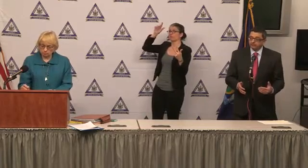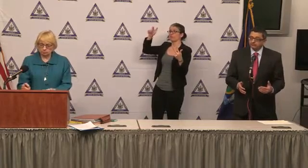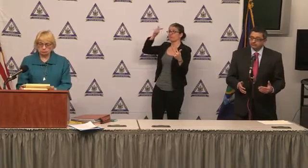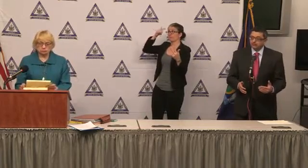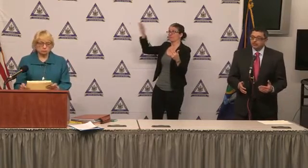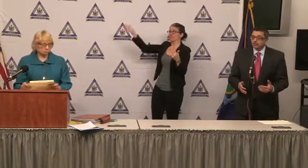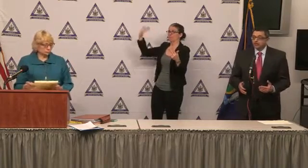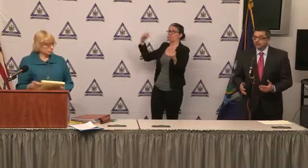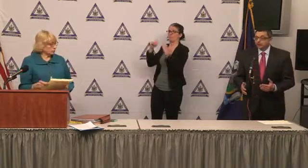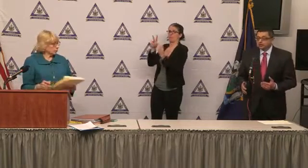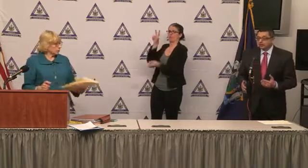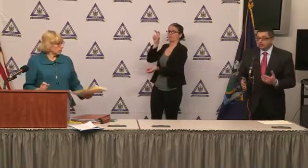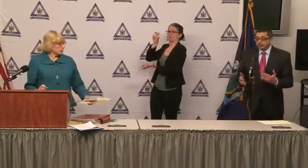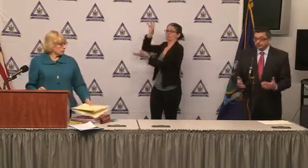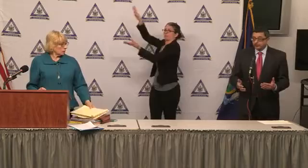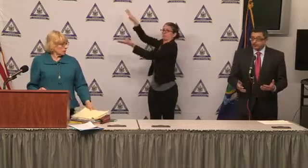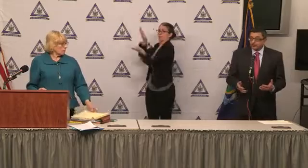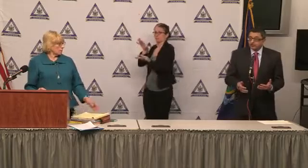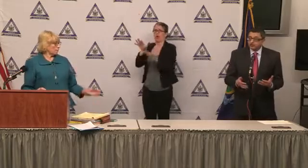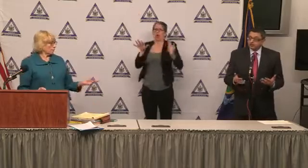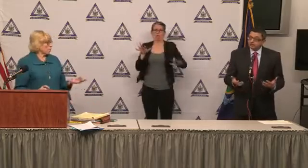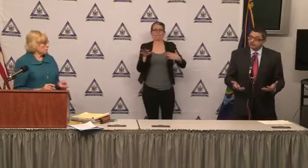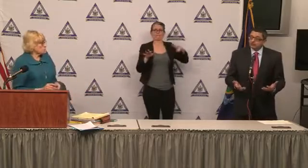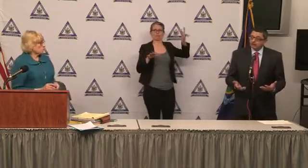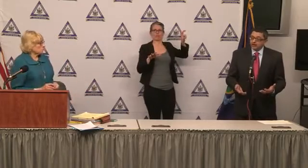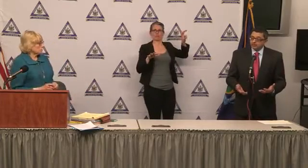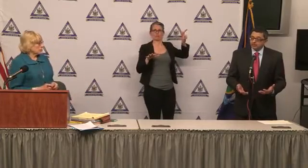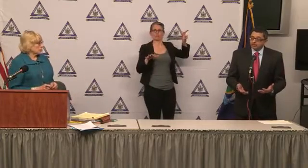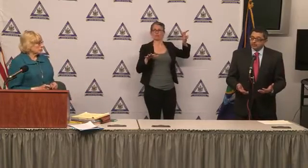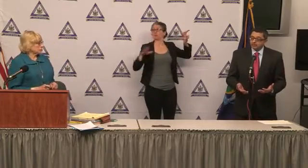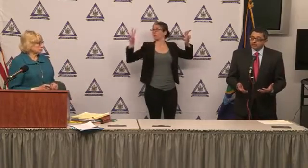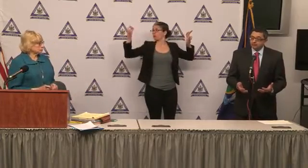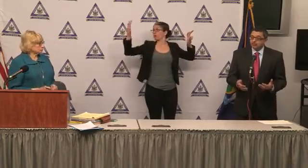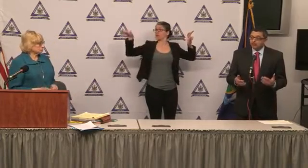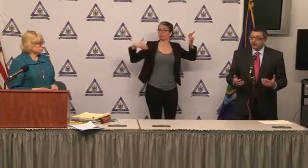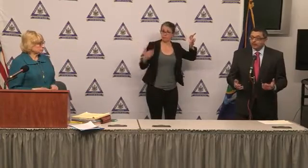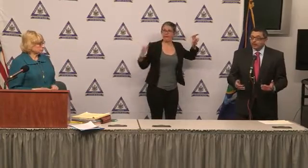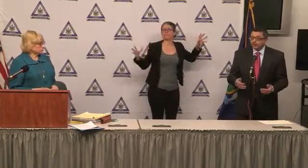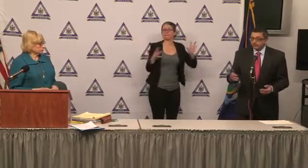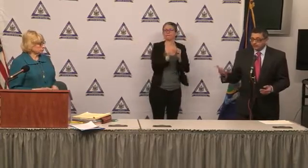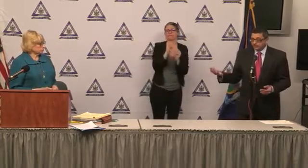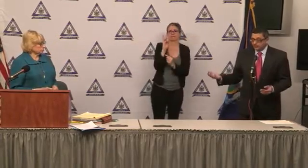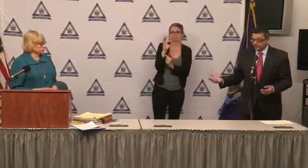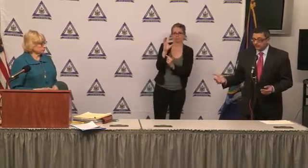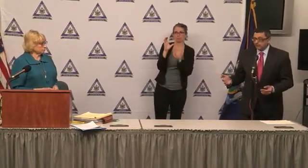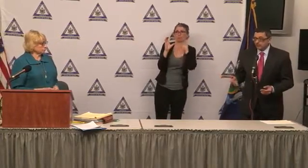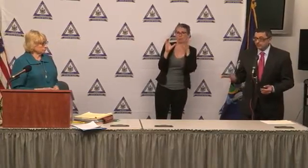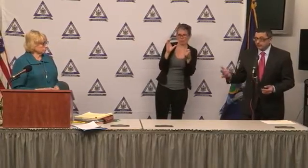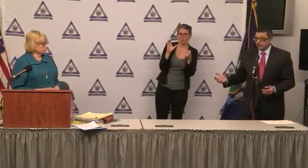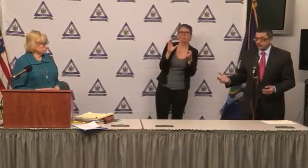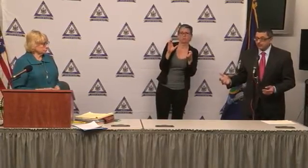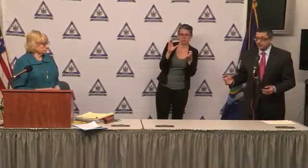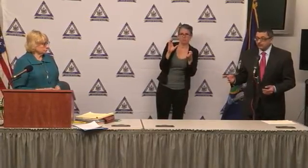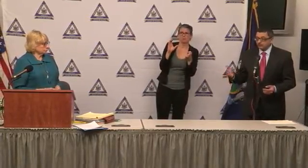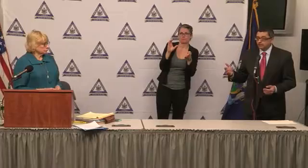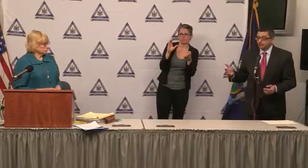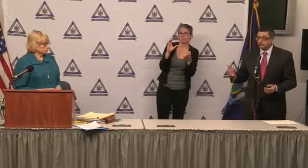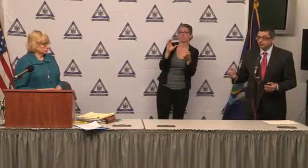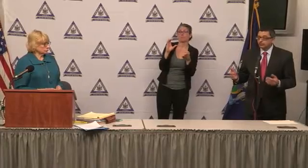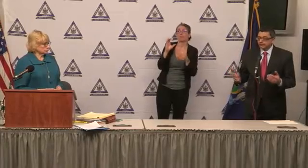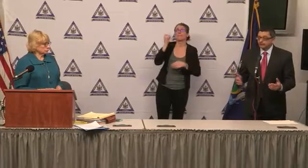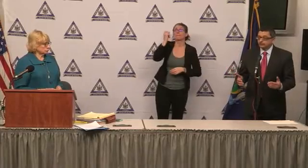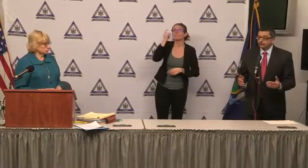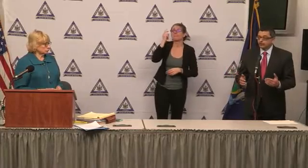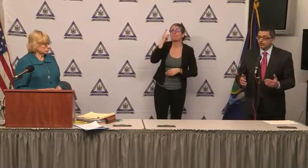have. The other thing that we need are people to operate those. Right now, because of Governor Mills's recommendation